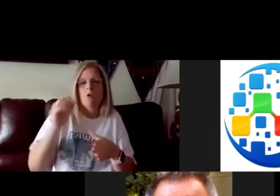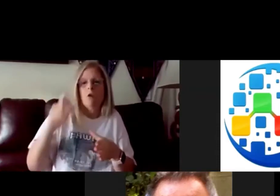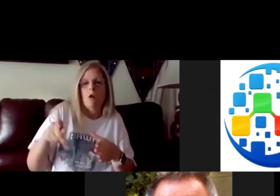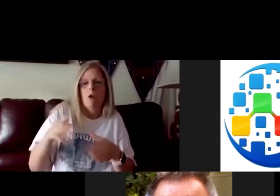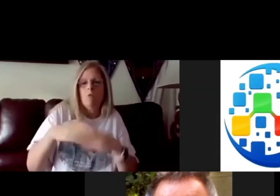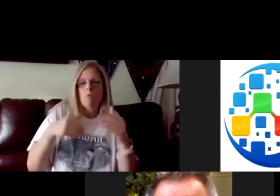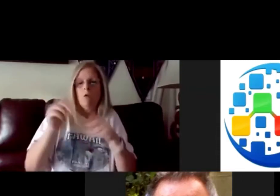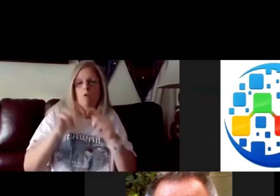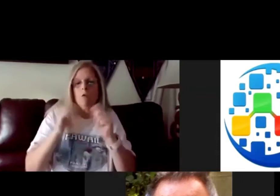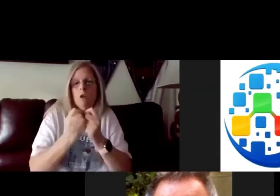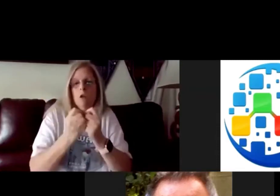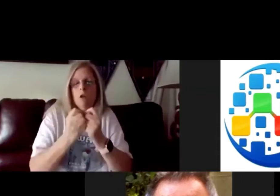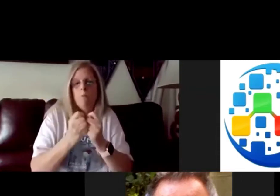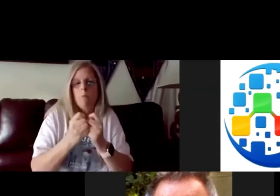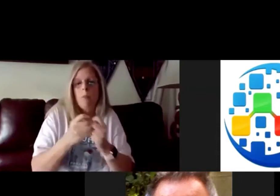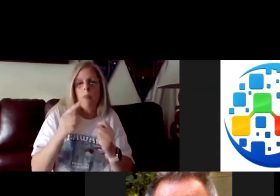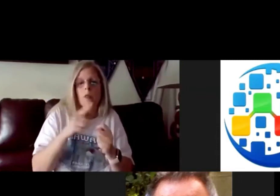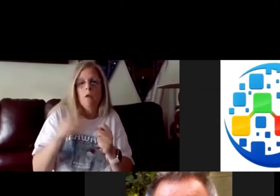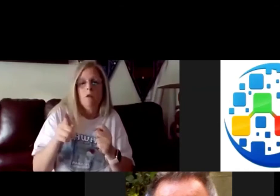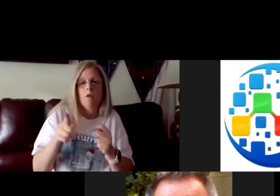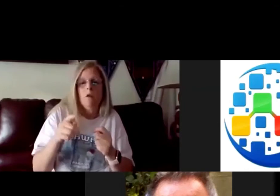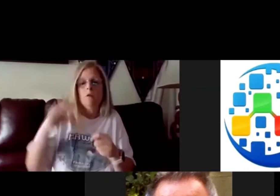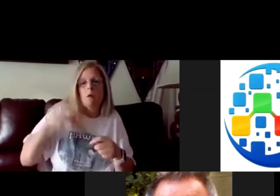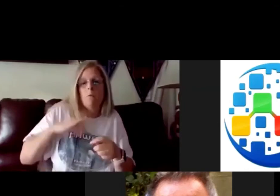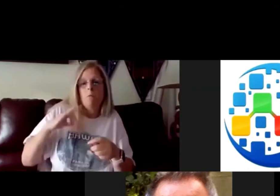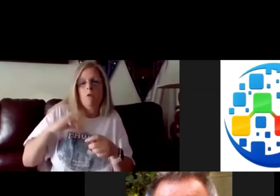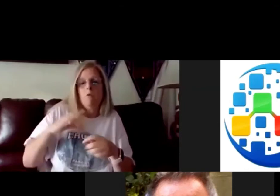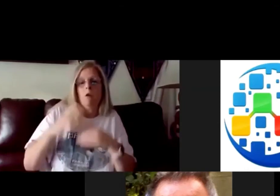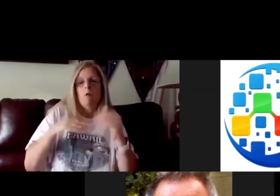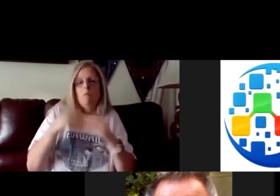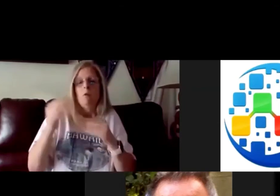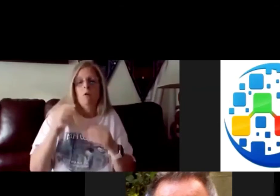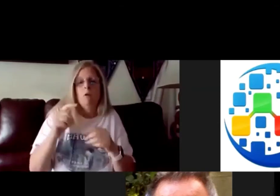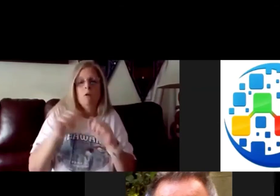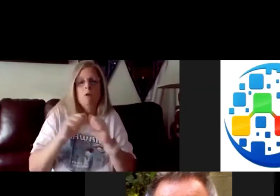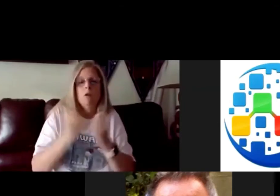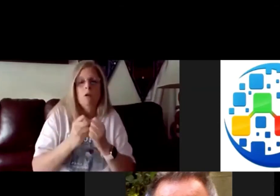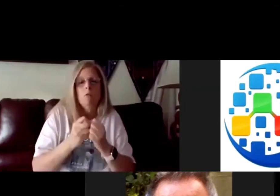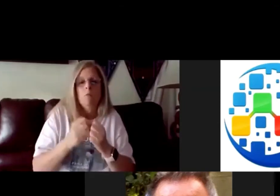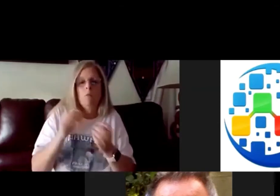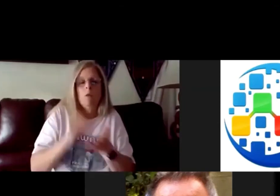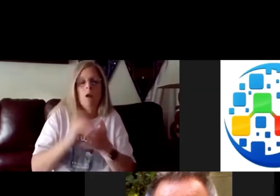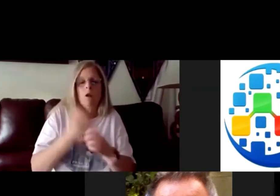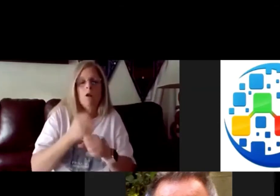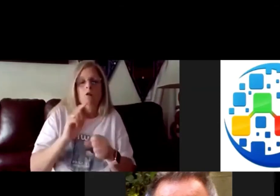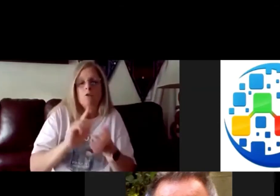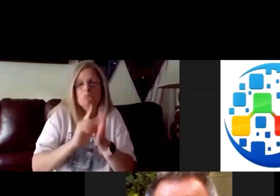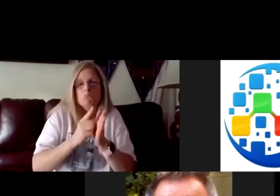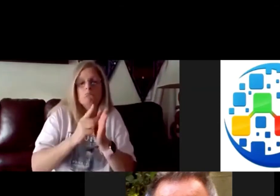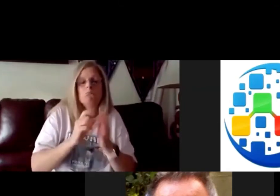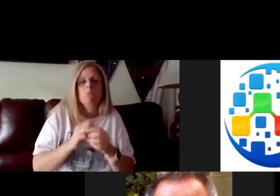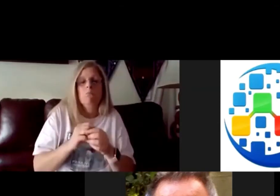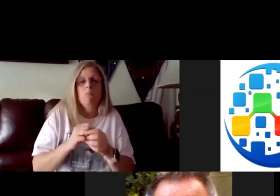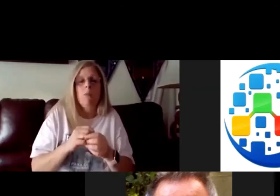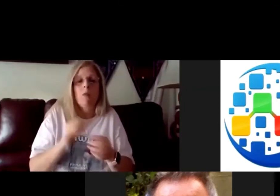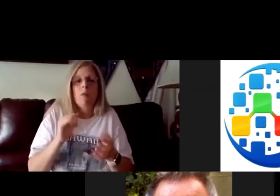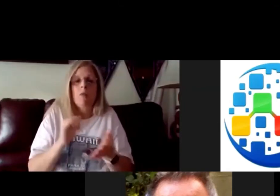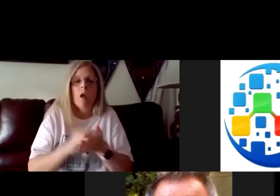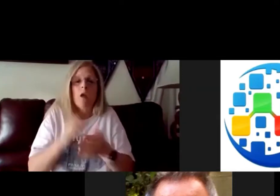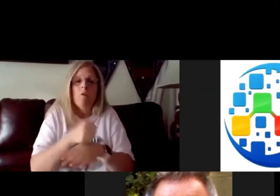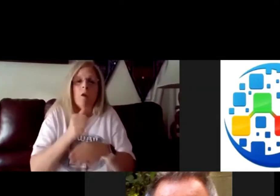team. And there are some tangible benefits to building a team in Onpassive that I'll get to in just a second. But that is the founding